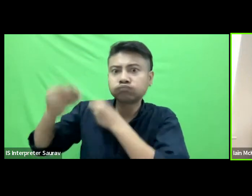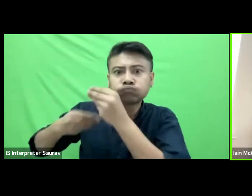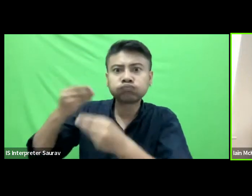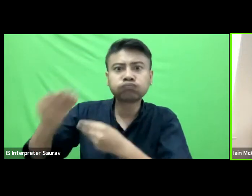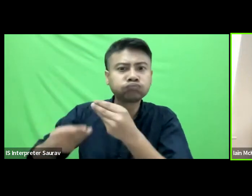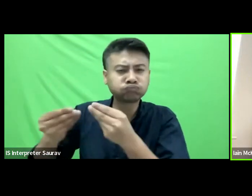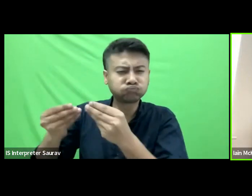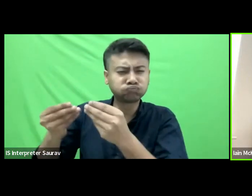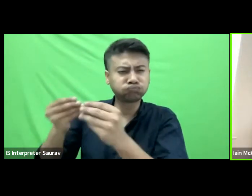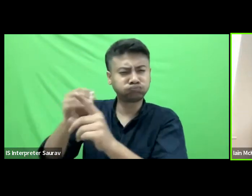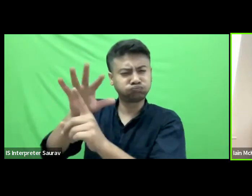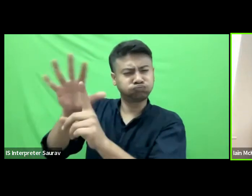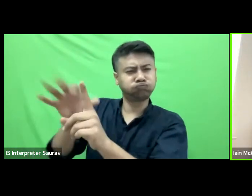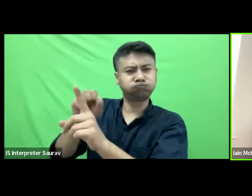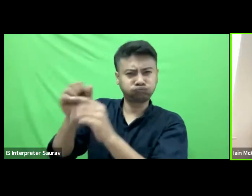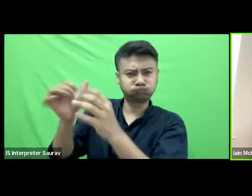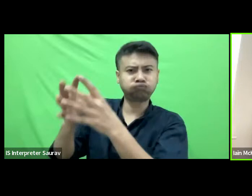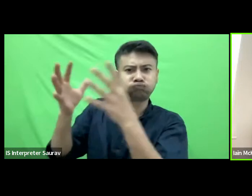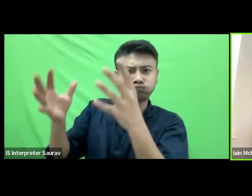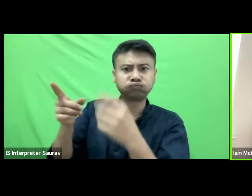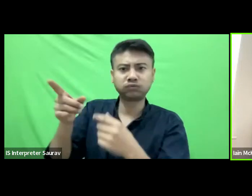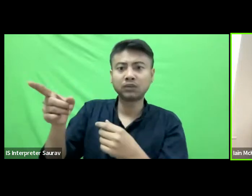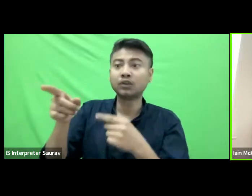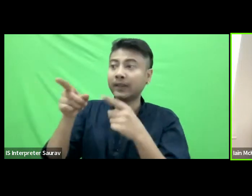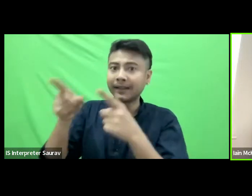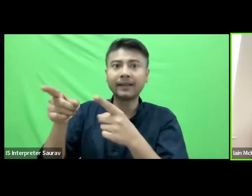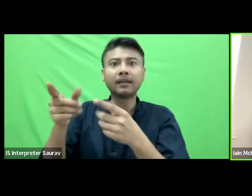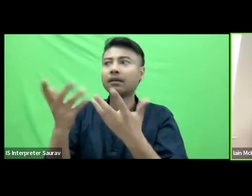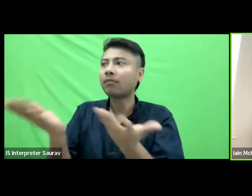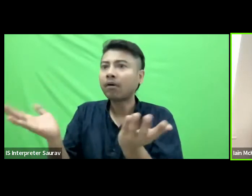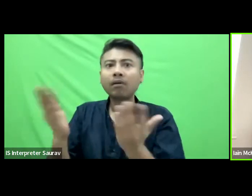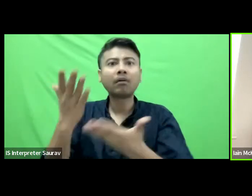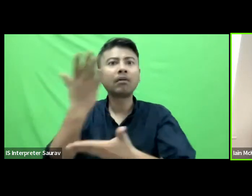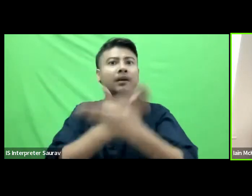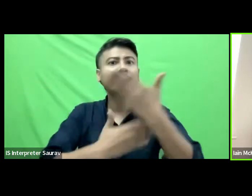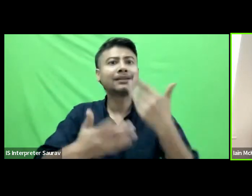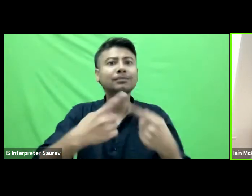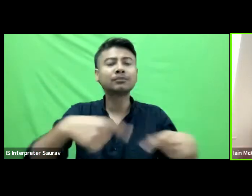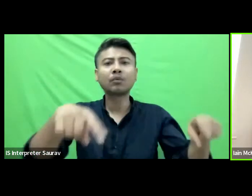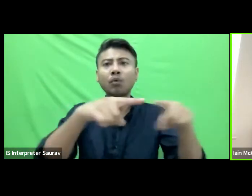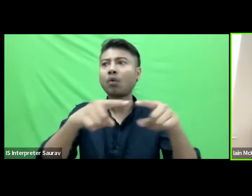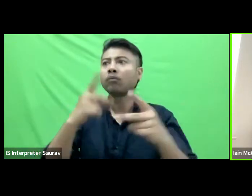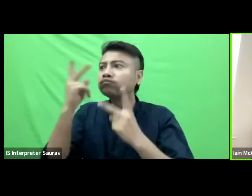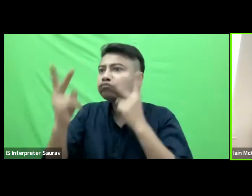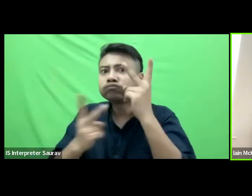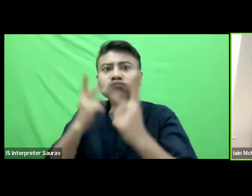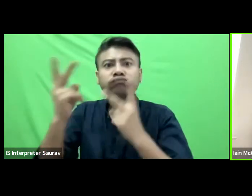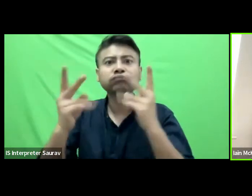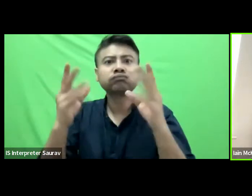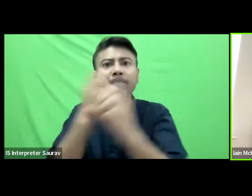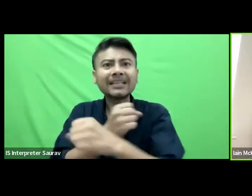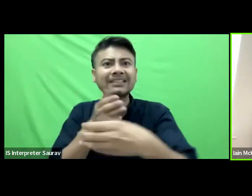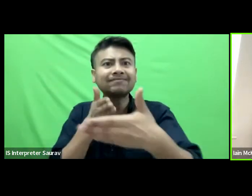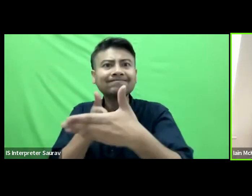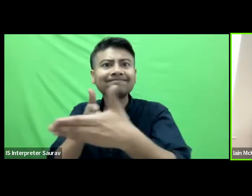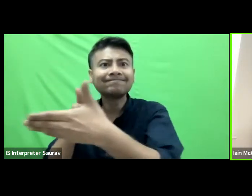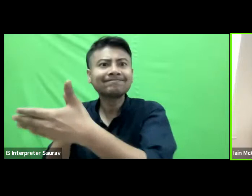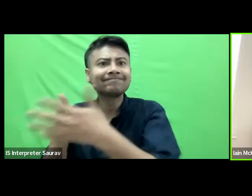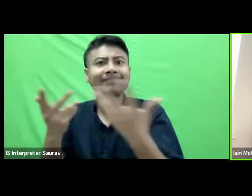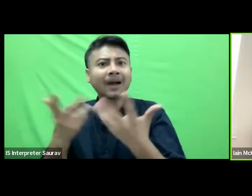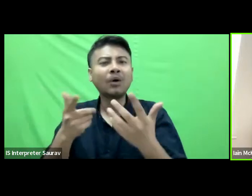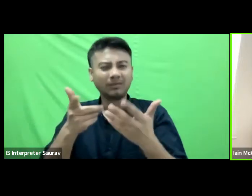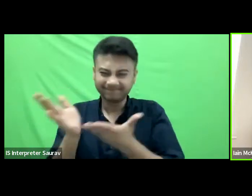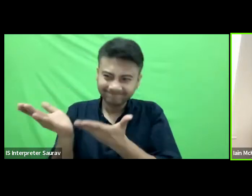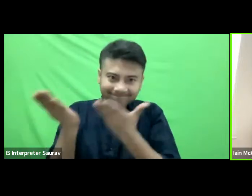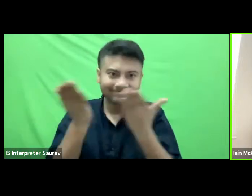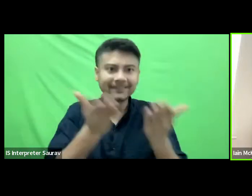inclusive place for persons with disabilities to live, to work, and of course, to visit. Another case study from